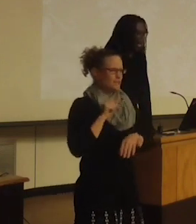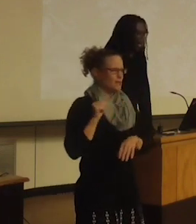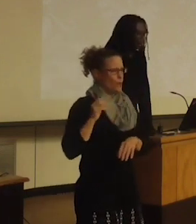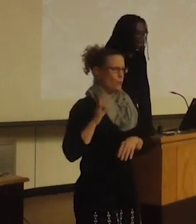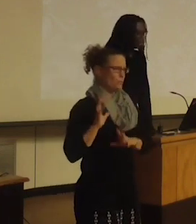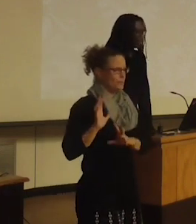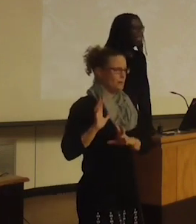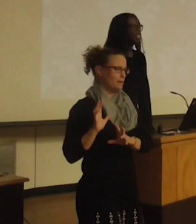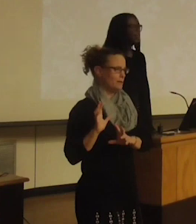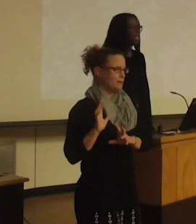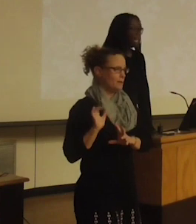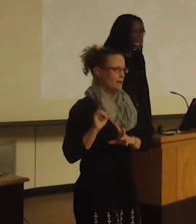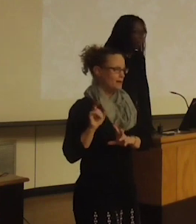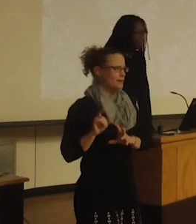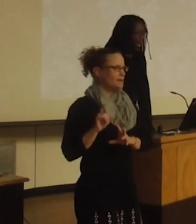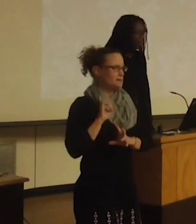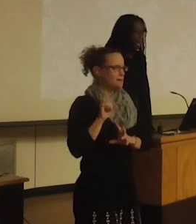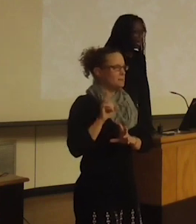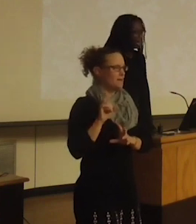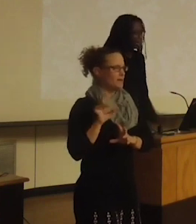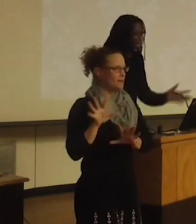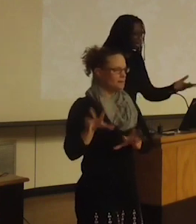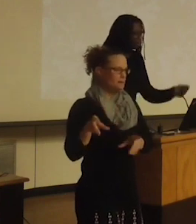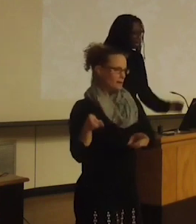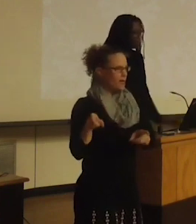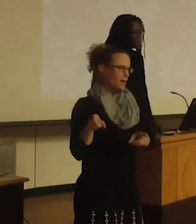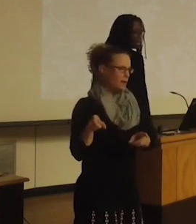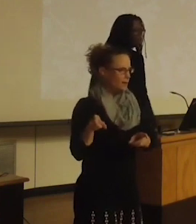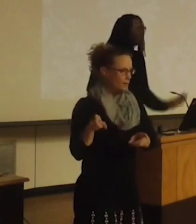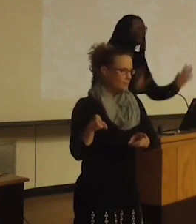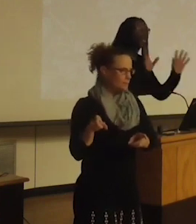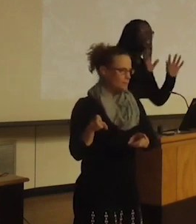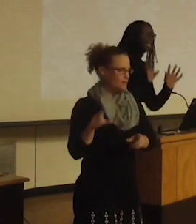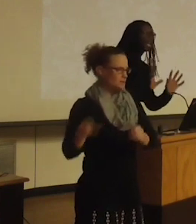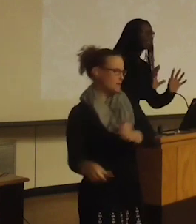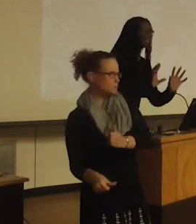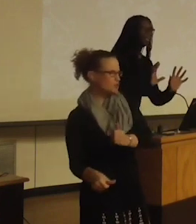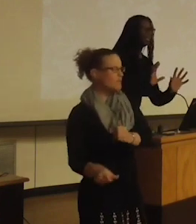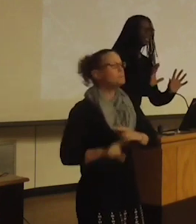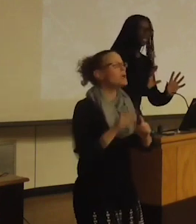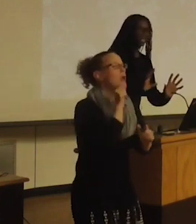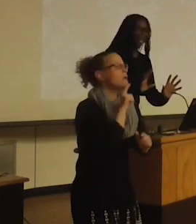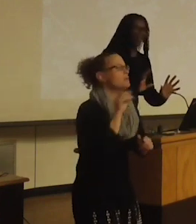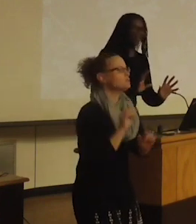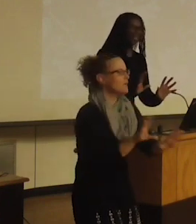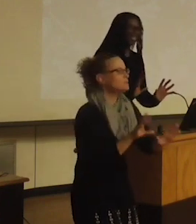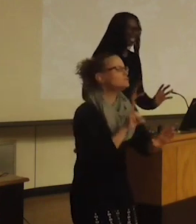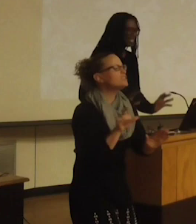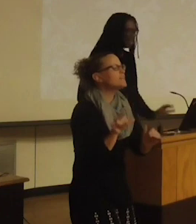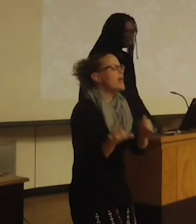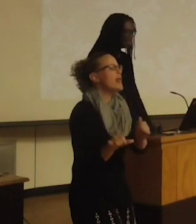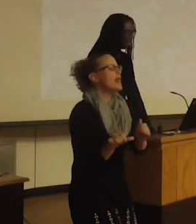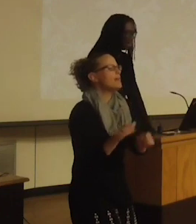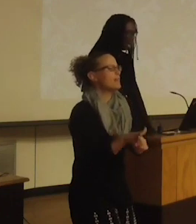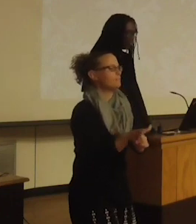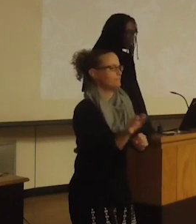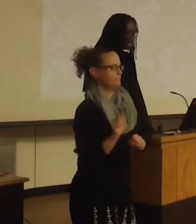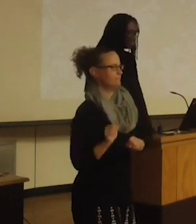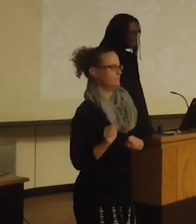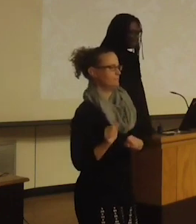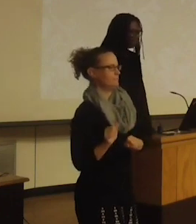woman that needs to be tamed by man, that needs to be subjugated, although not entirely, just enough.